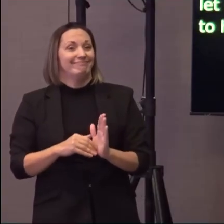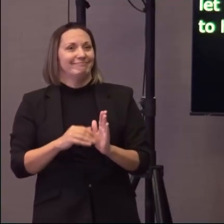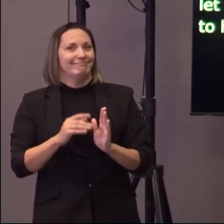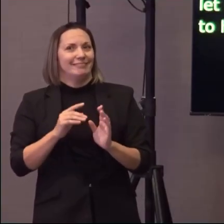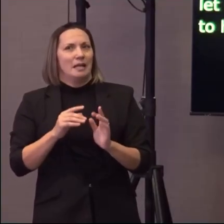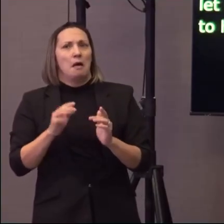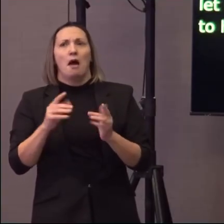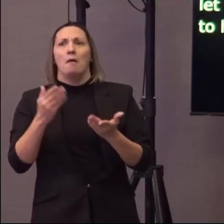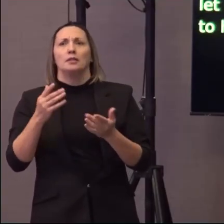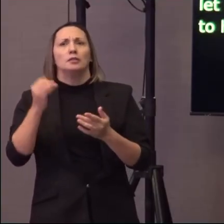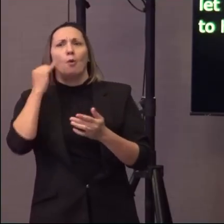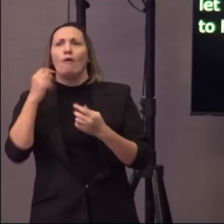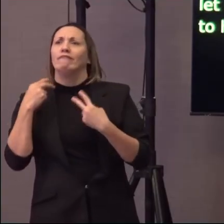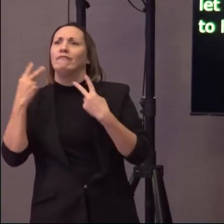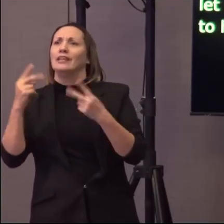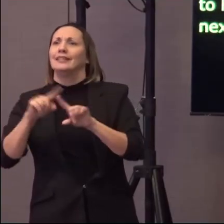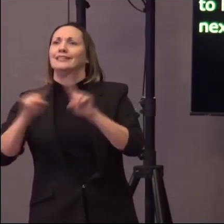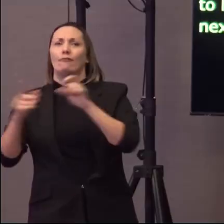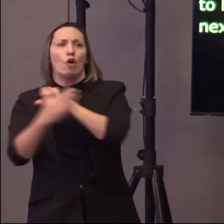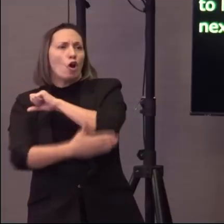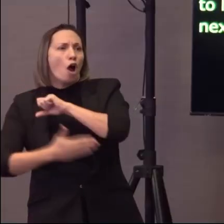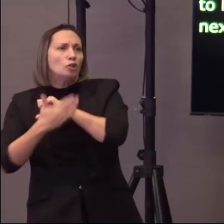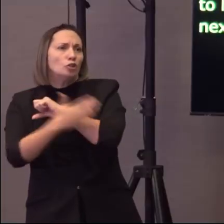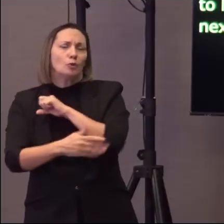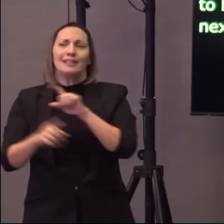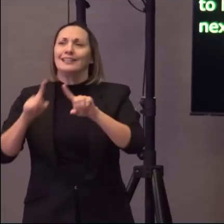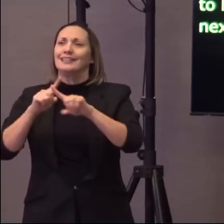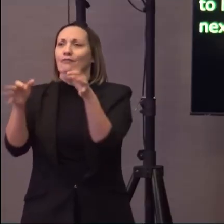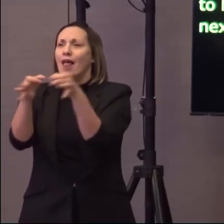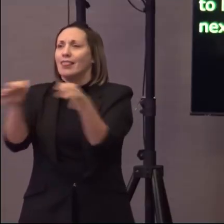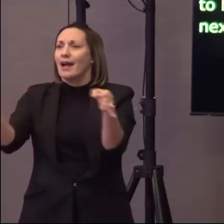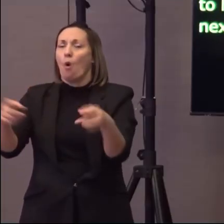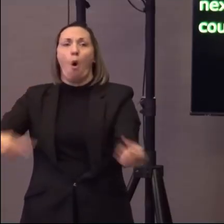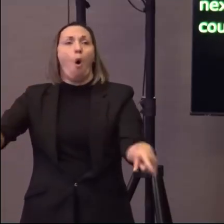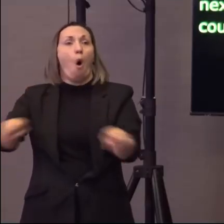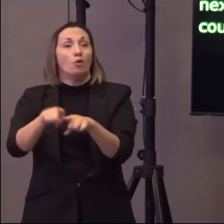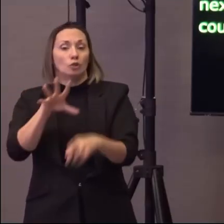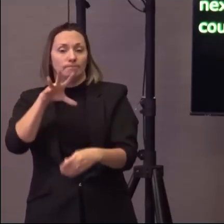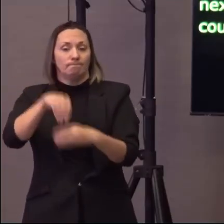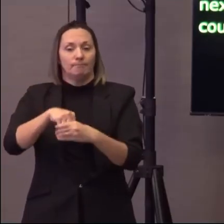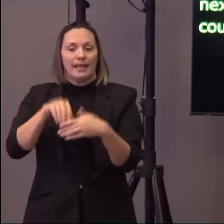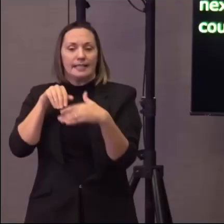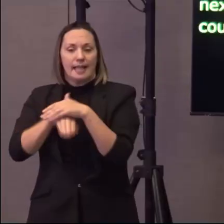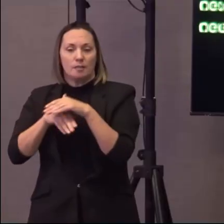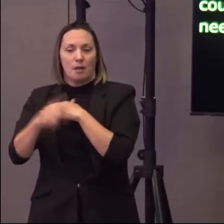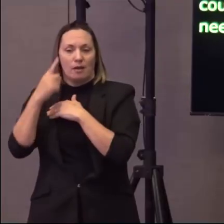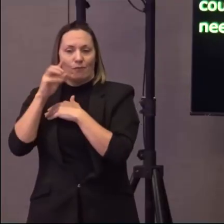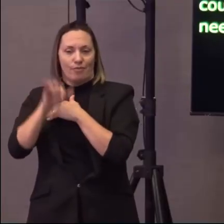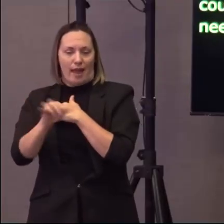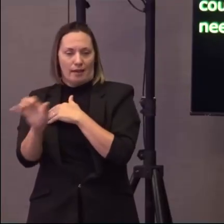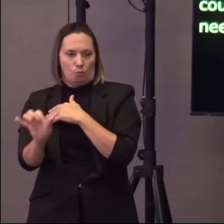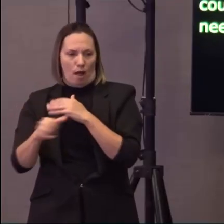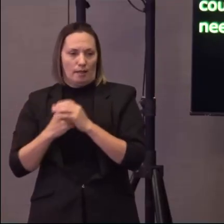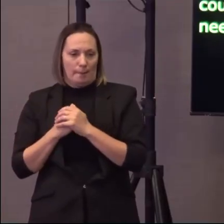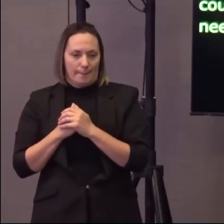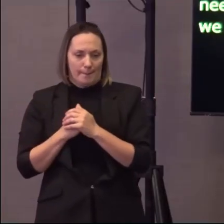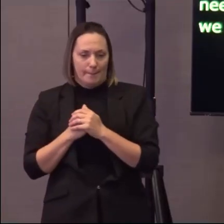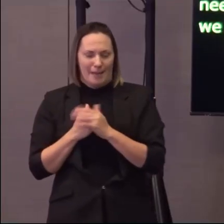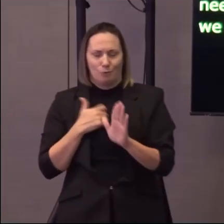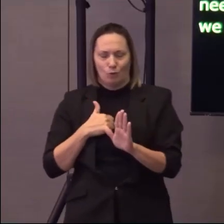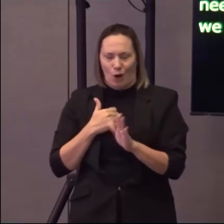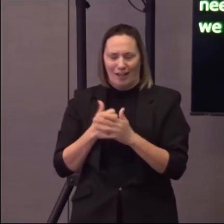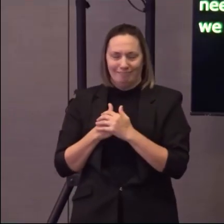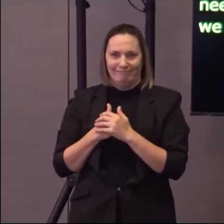other countries, you're talking about needing to speak other languages. We also added in accessibility for that as well. So